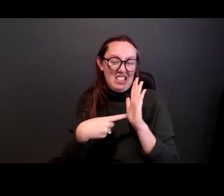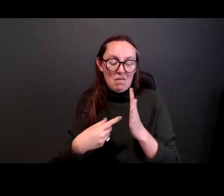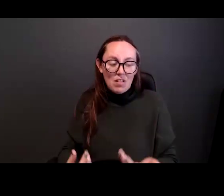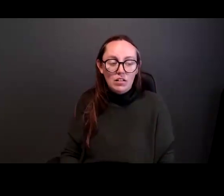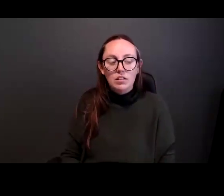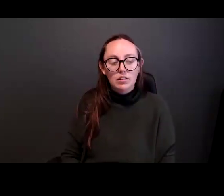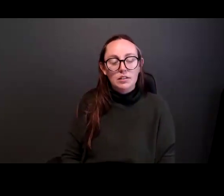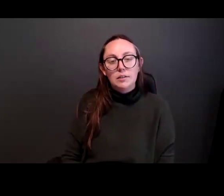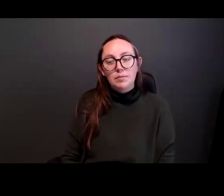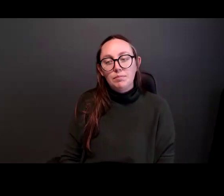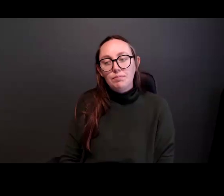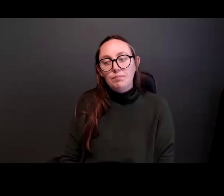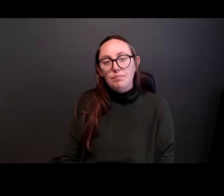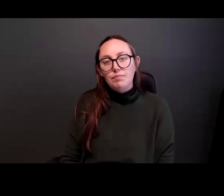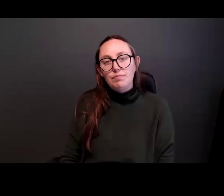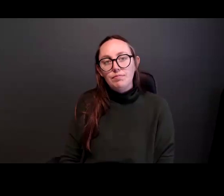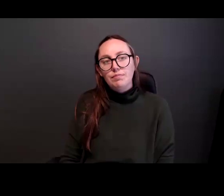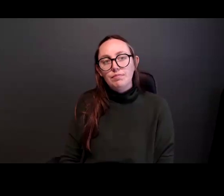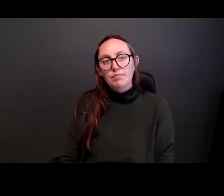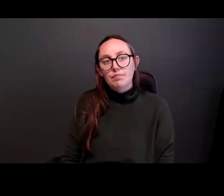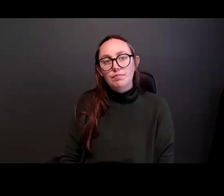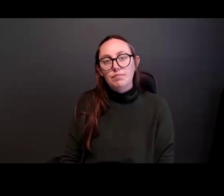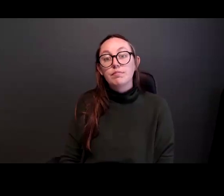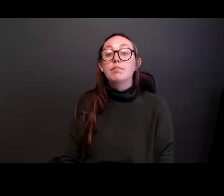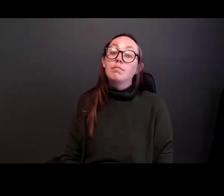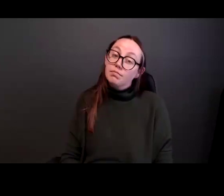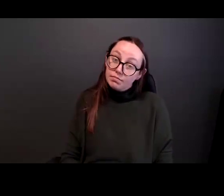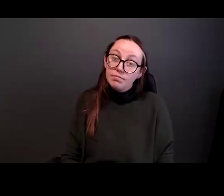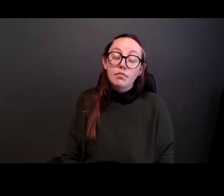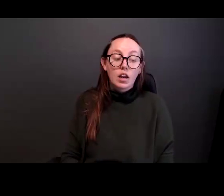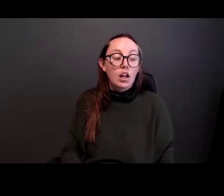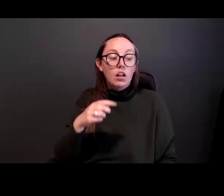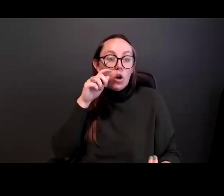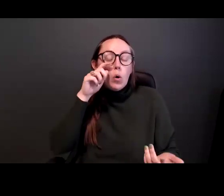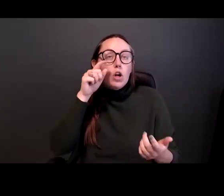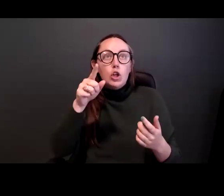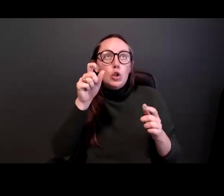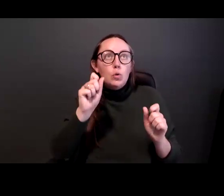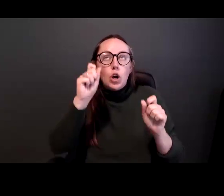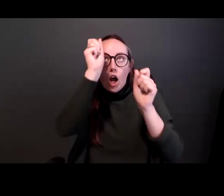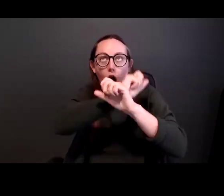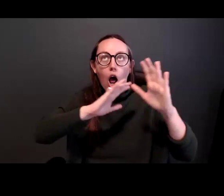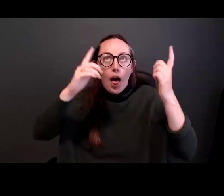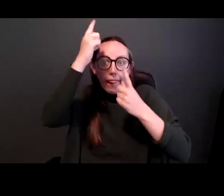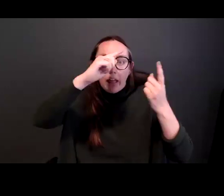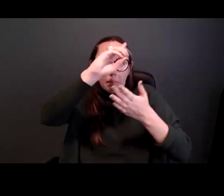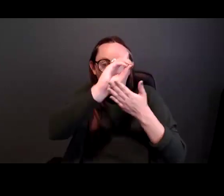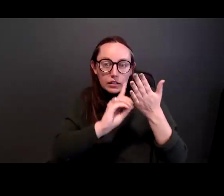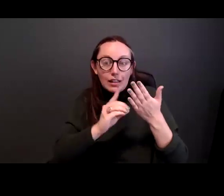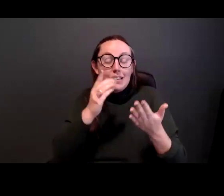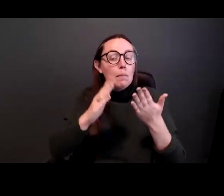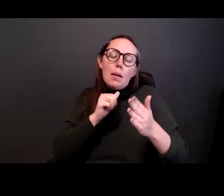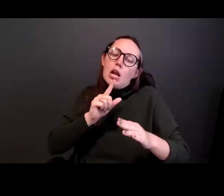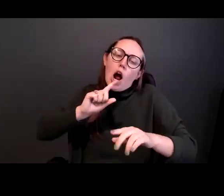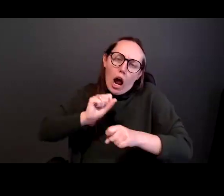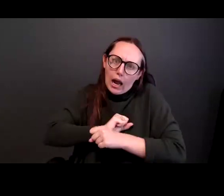be seen in a radio play project, but would allow students to continue to imagine and build the world. Because the more that